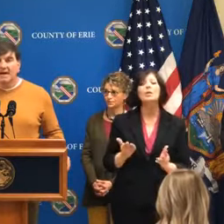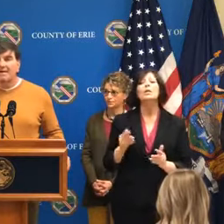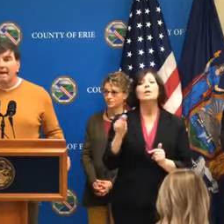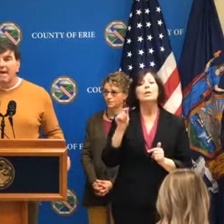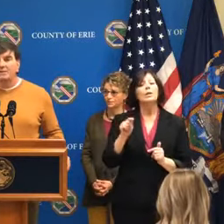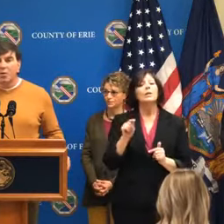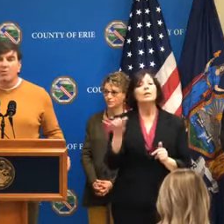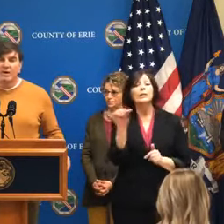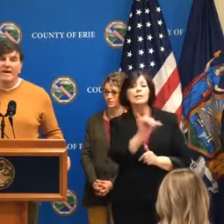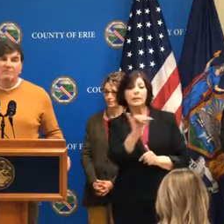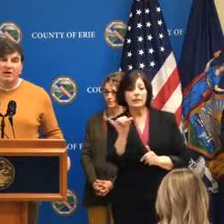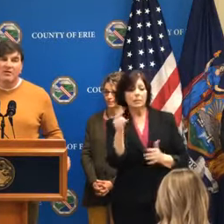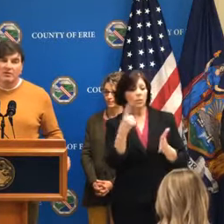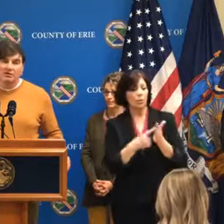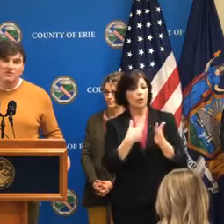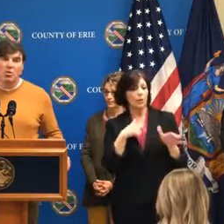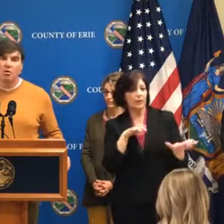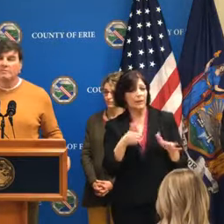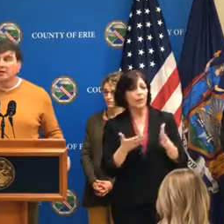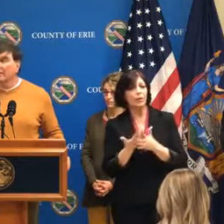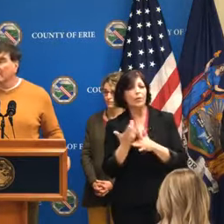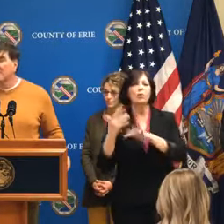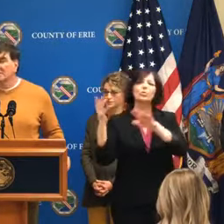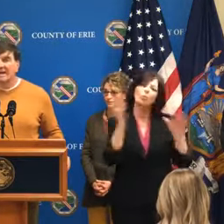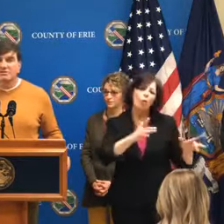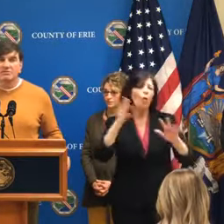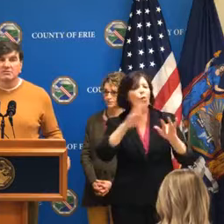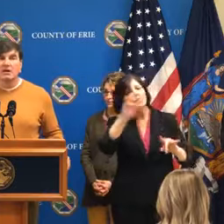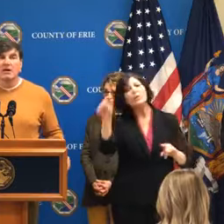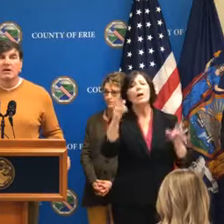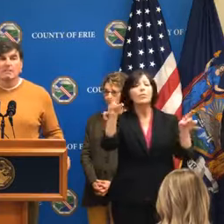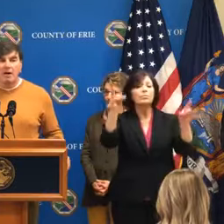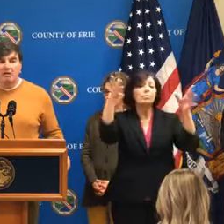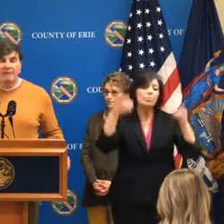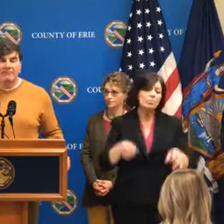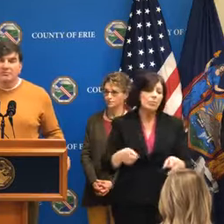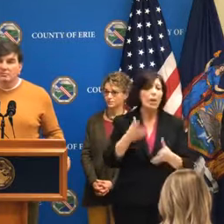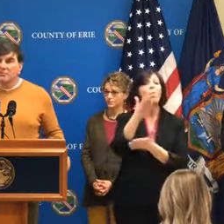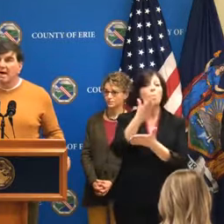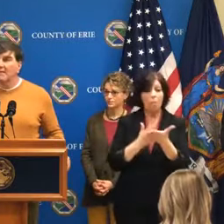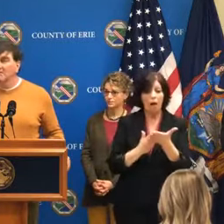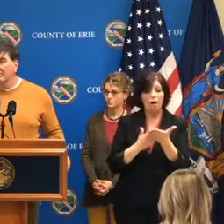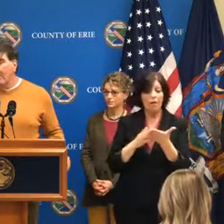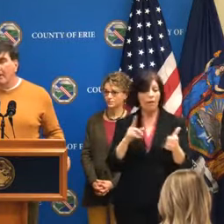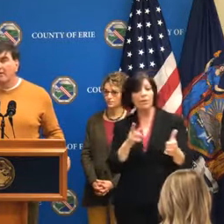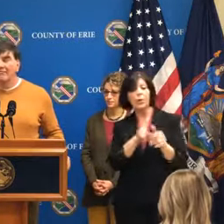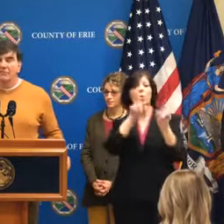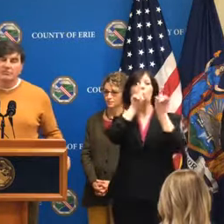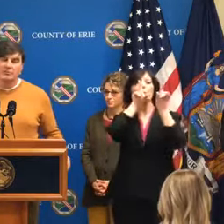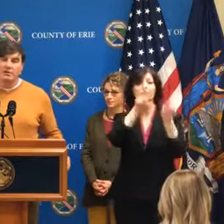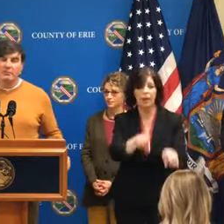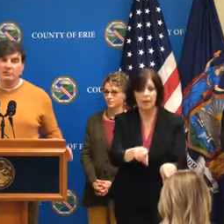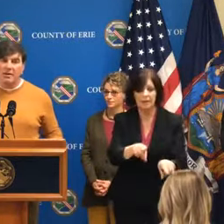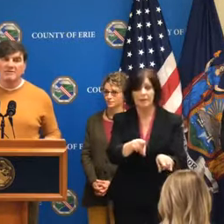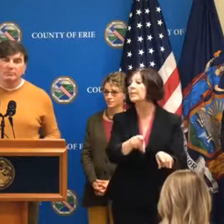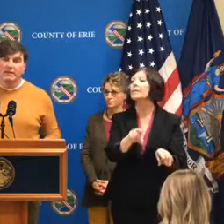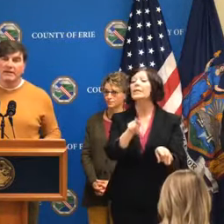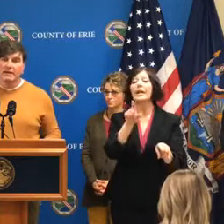the same as what we have done during storms and our other disasters, part of that first response and part of